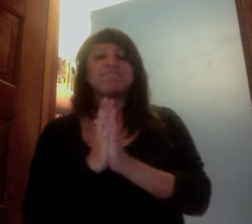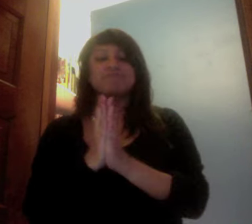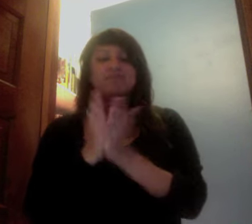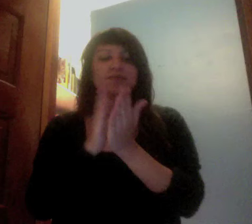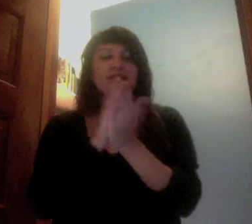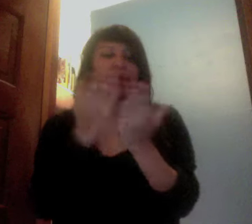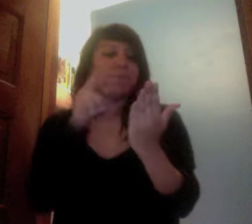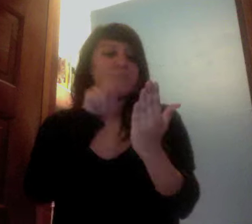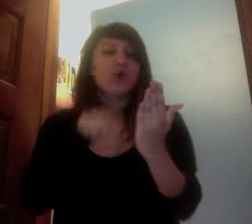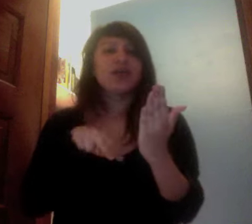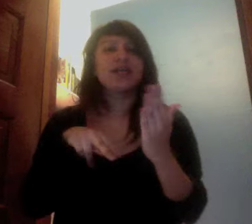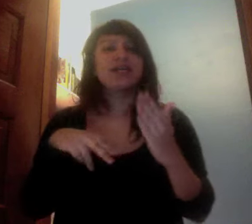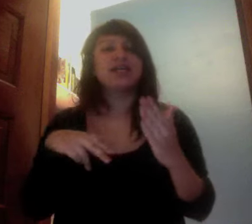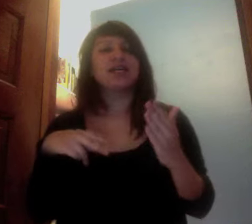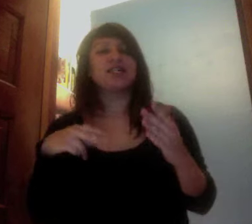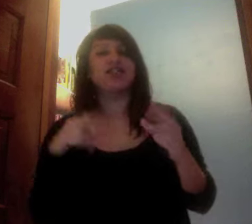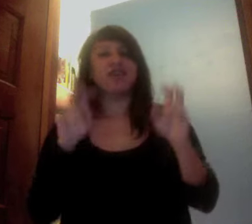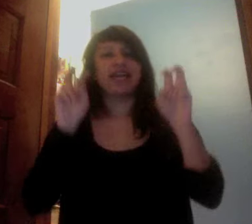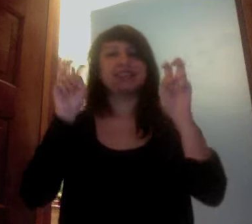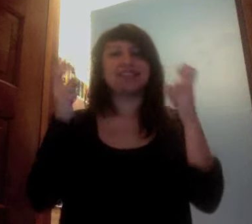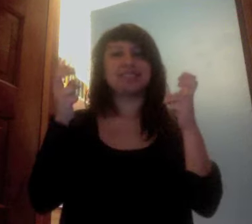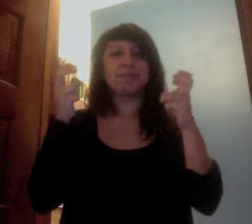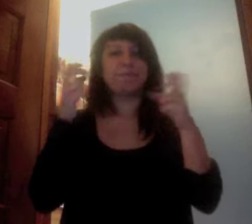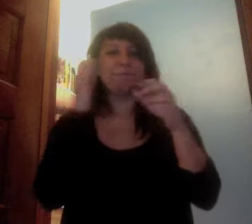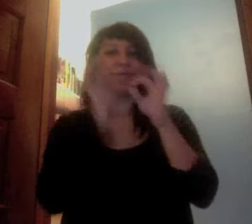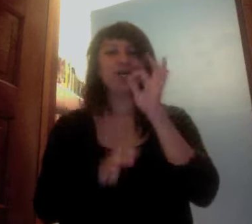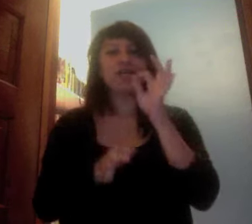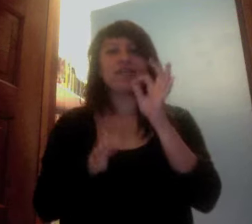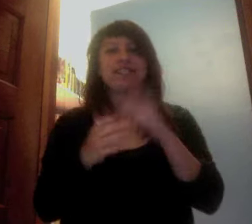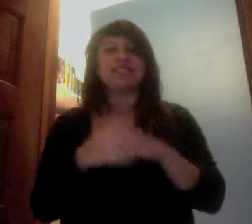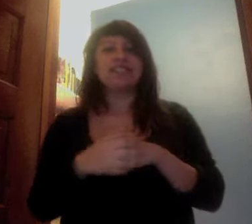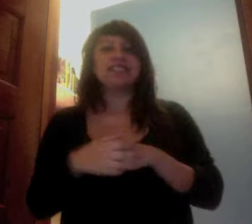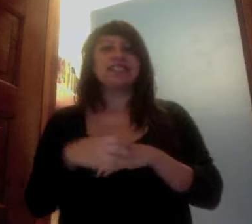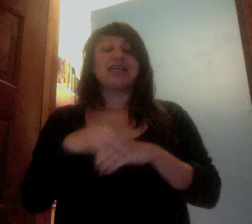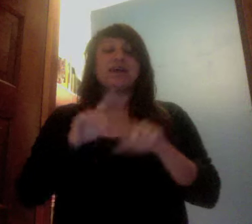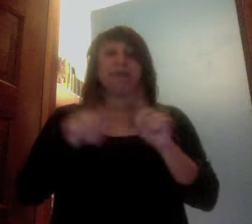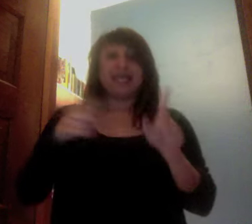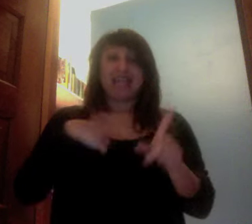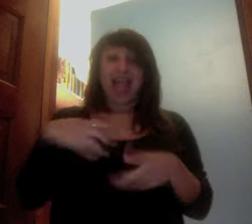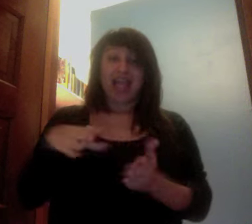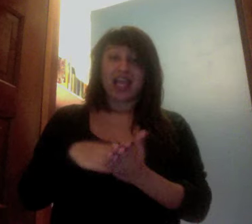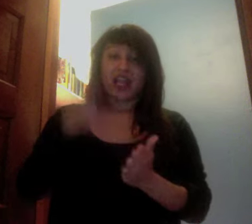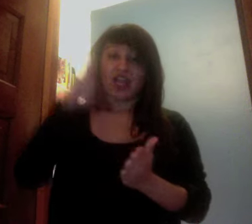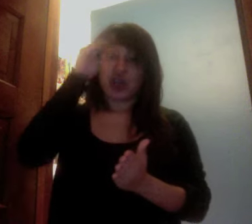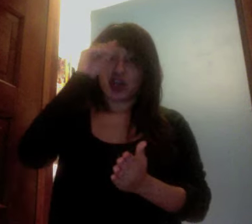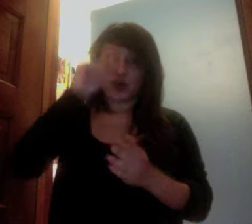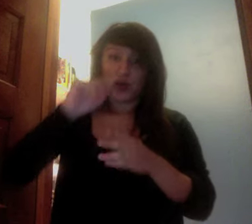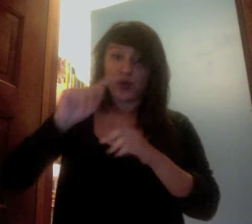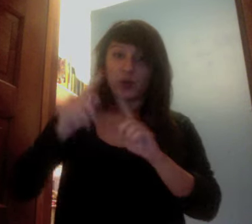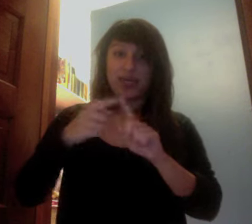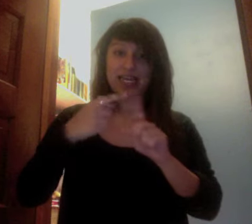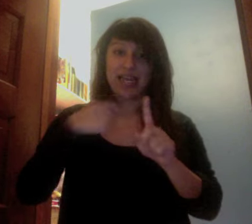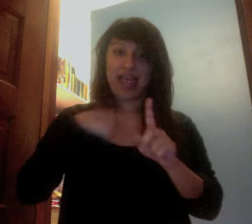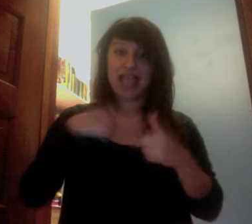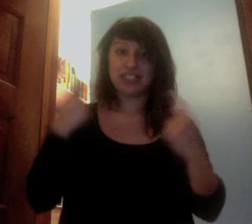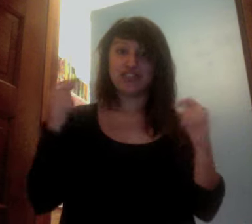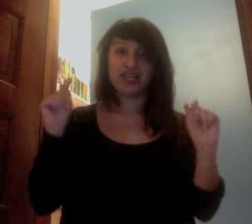that when I tried to speak Danish, it was more confusing than just